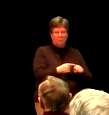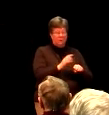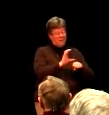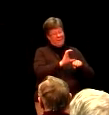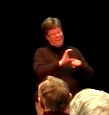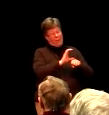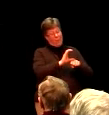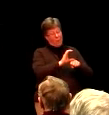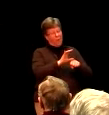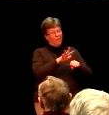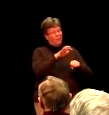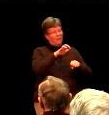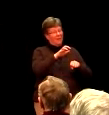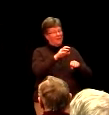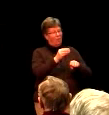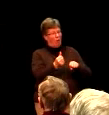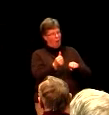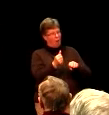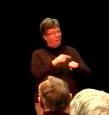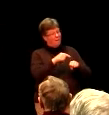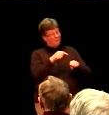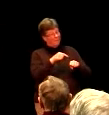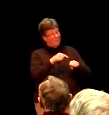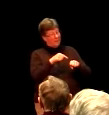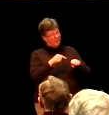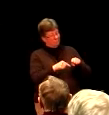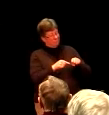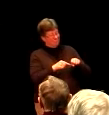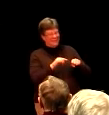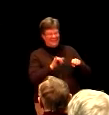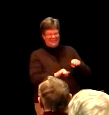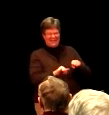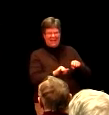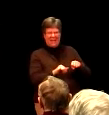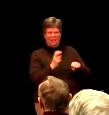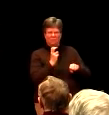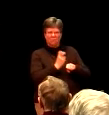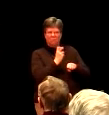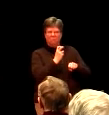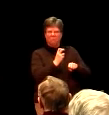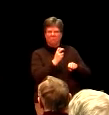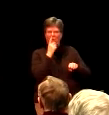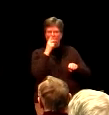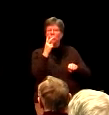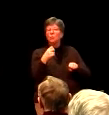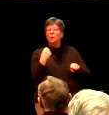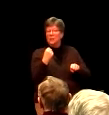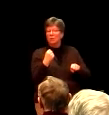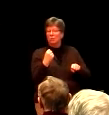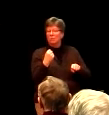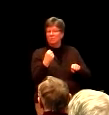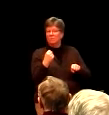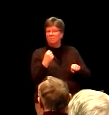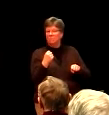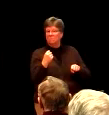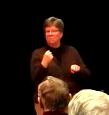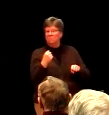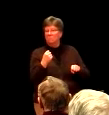and thaws, but underneath it, it stays solid for at least 2 years. Much of what is currently